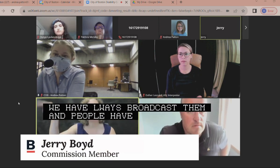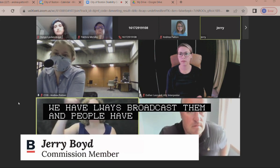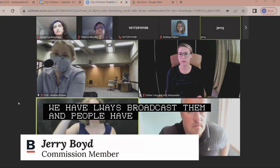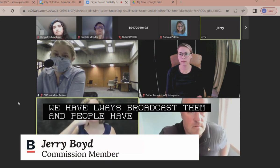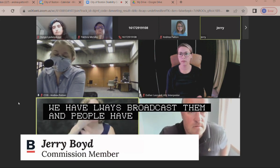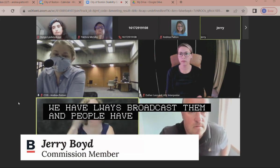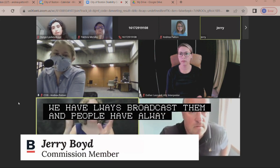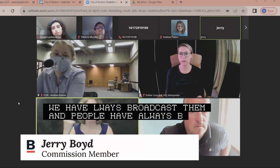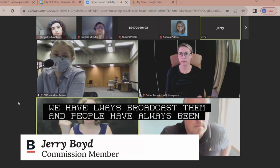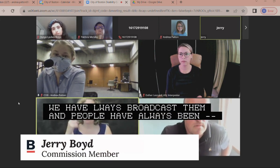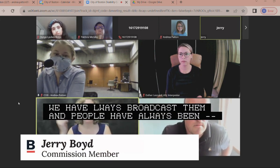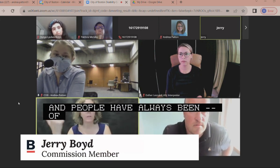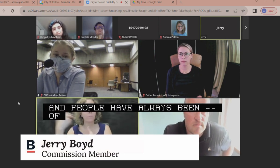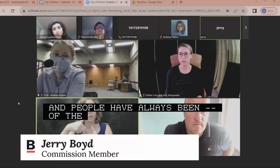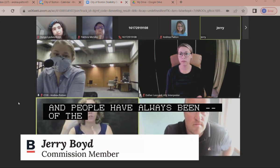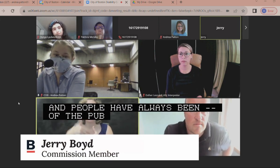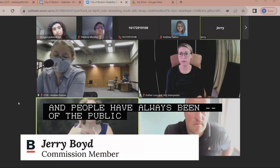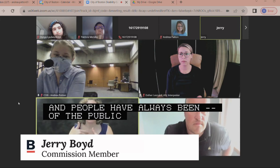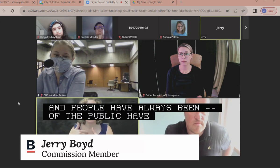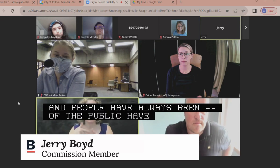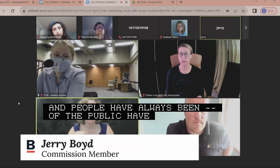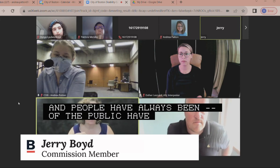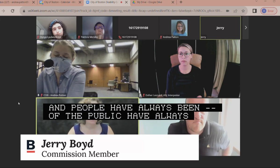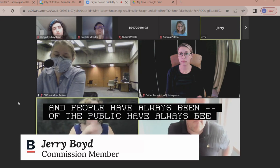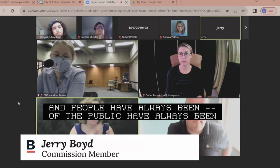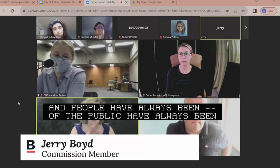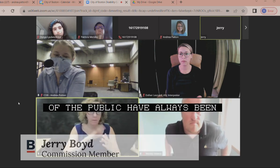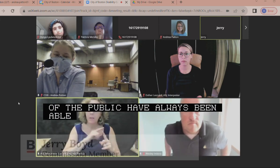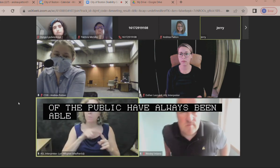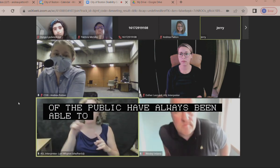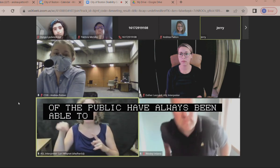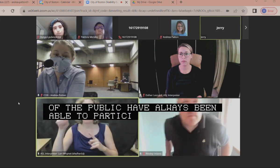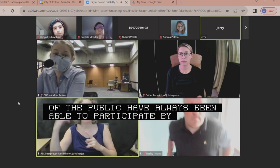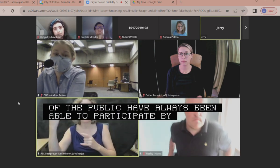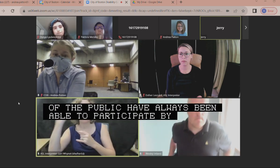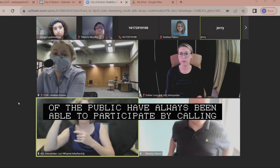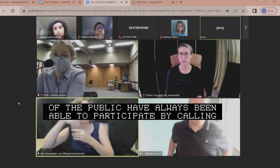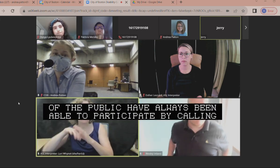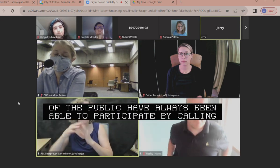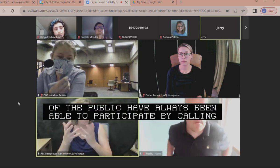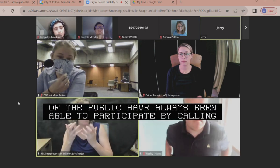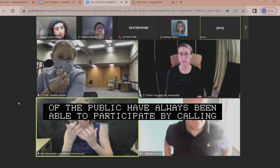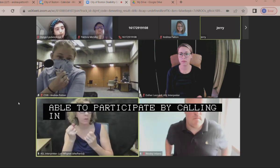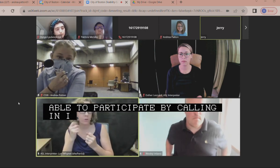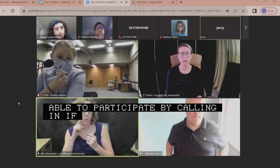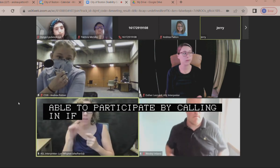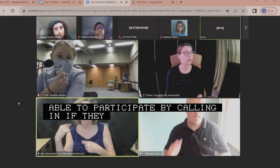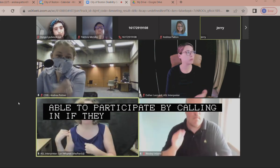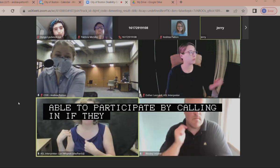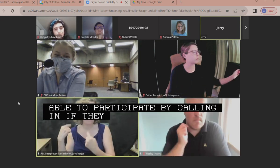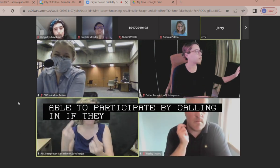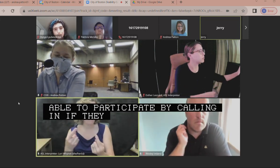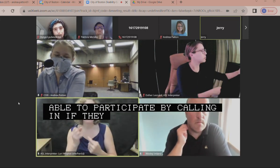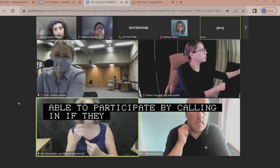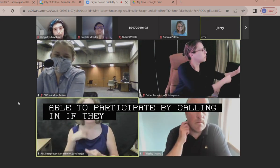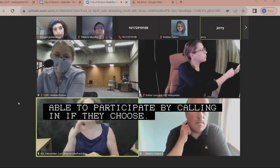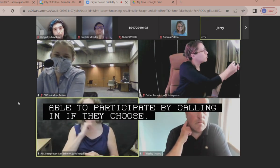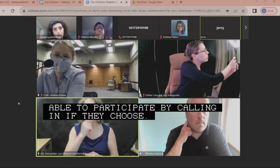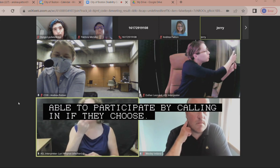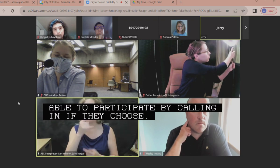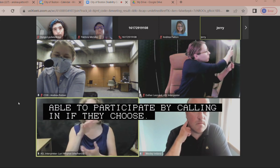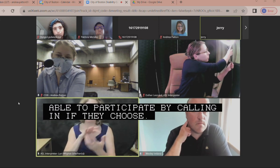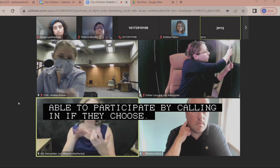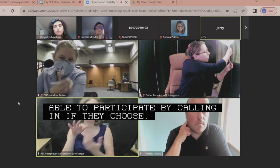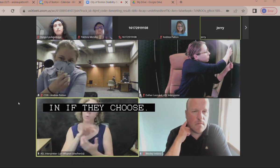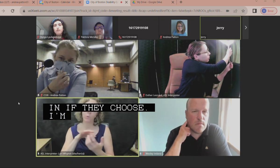have always been able to participate by calling in if they choose. So I'm still, I guess I'm still a little confused.